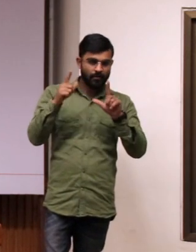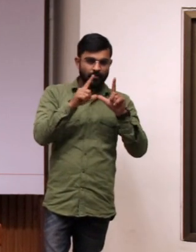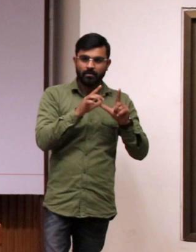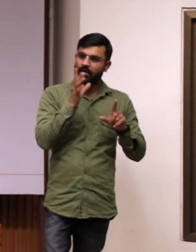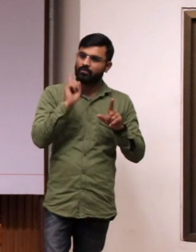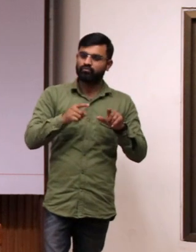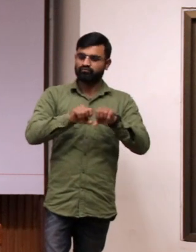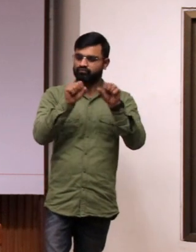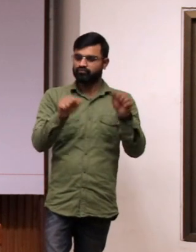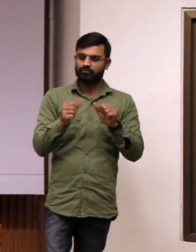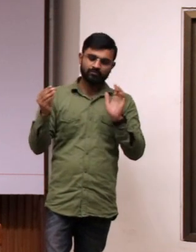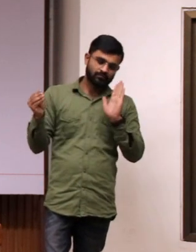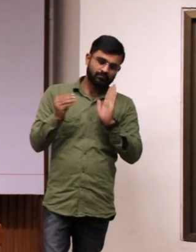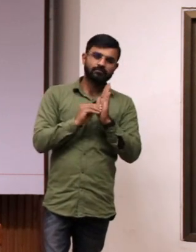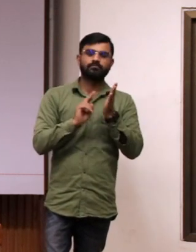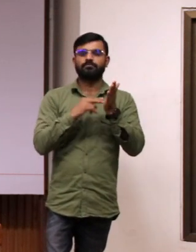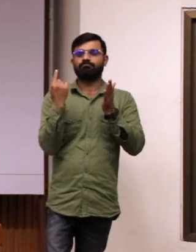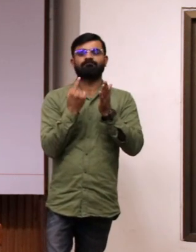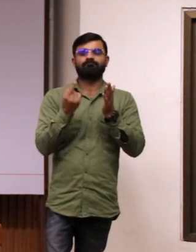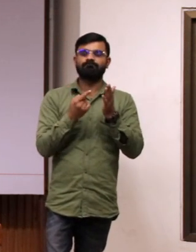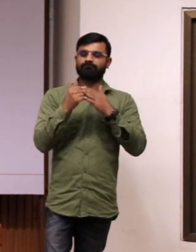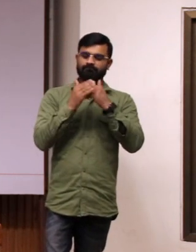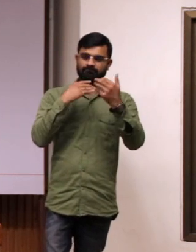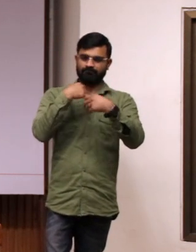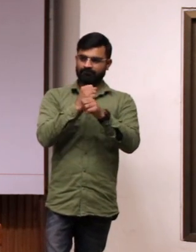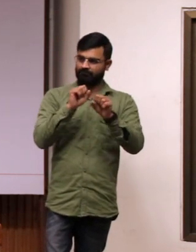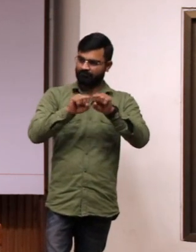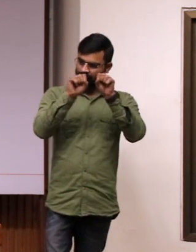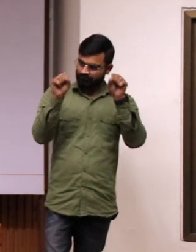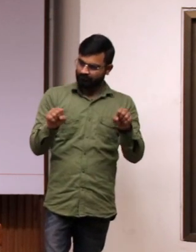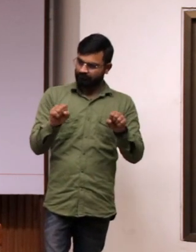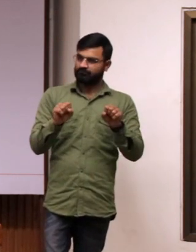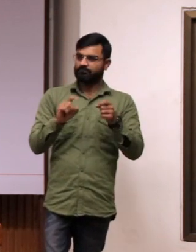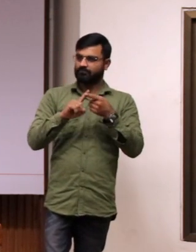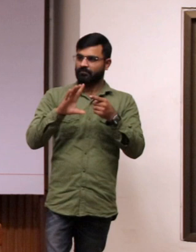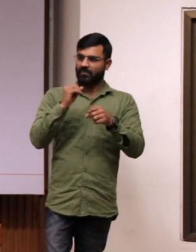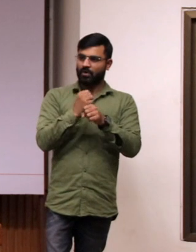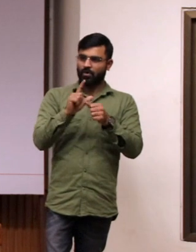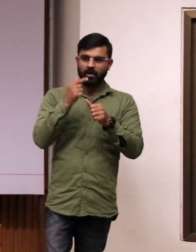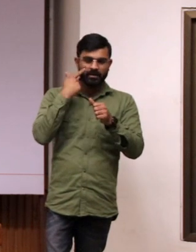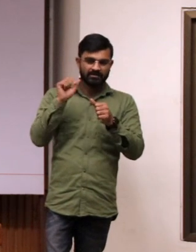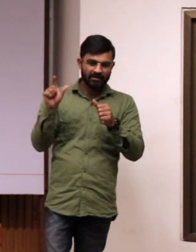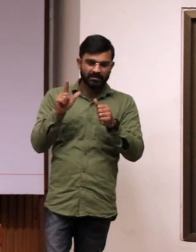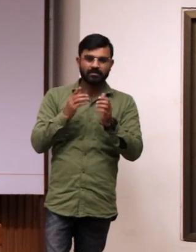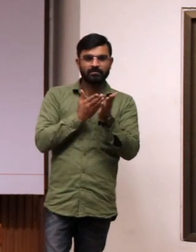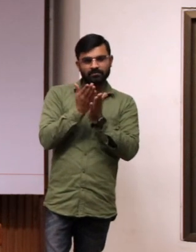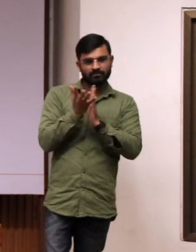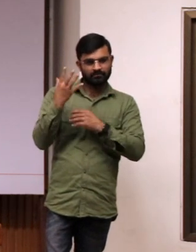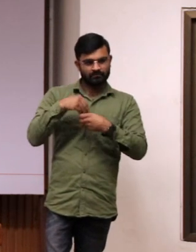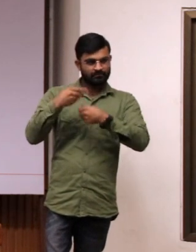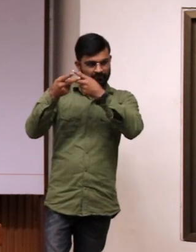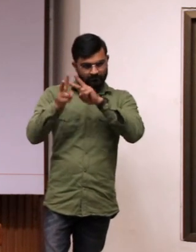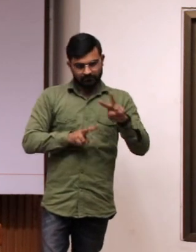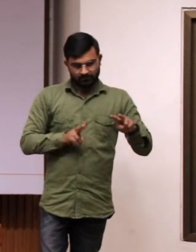must be brought to the nation for constructed wetland system or ecological restoration pattern. Before coming to